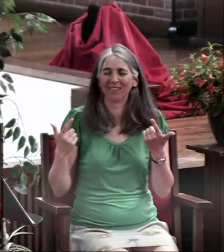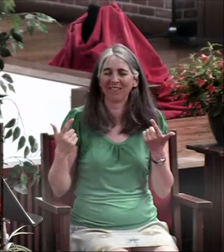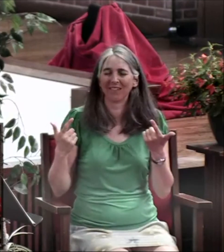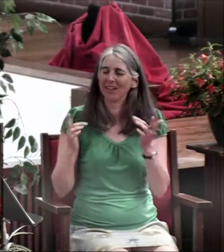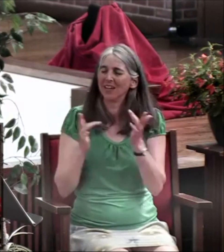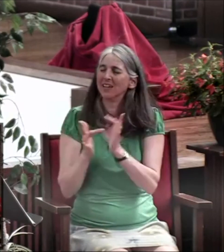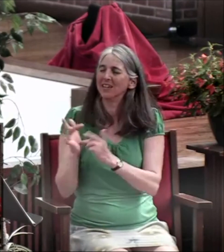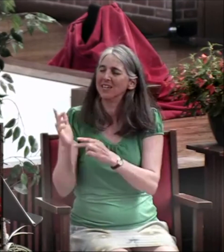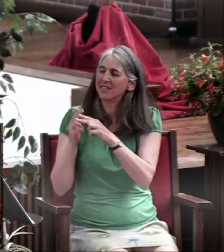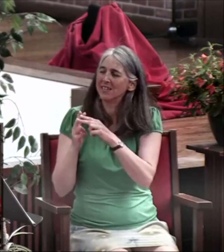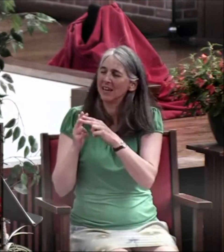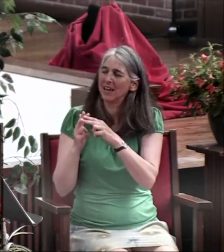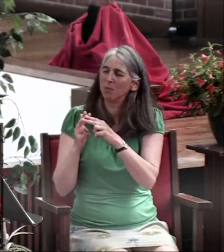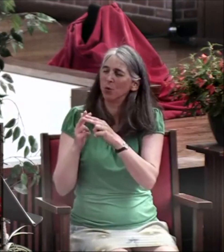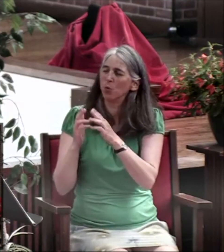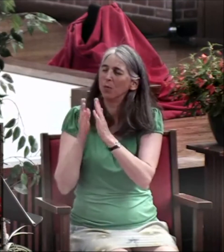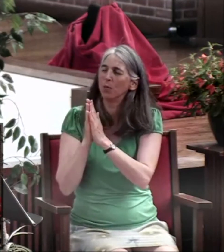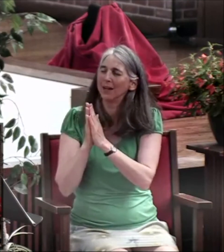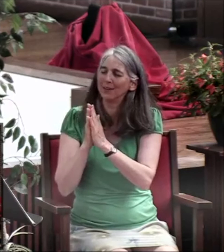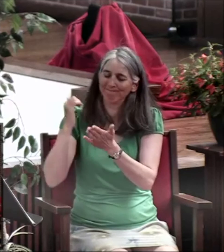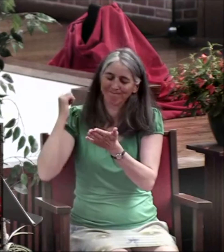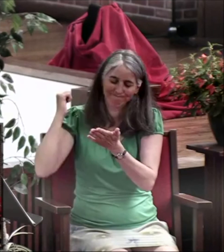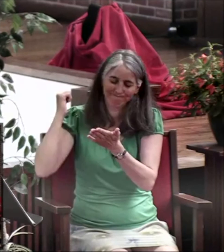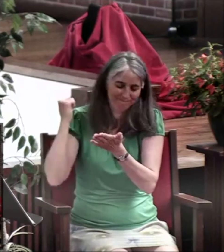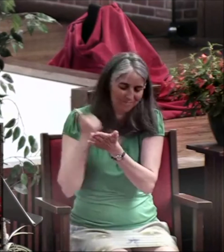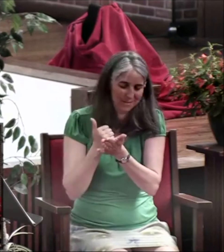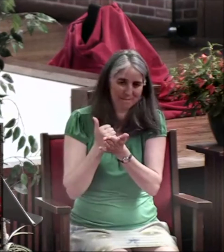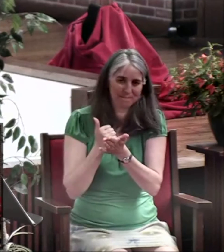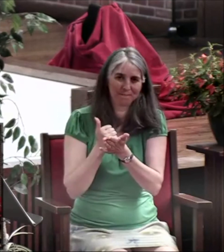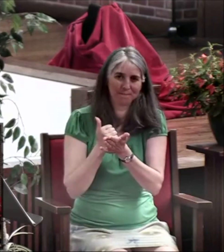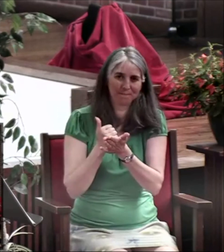In Jesus' name we say, amen. Amen.